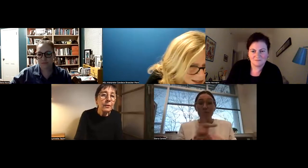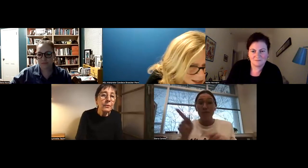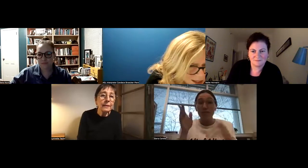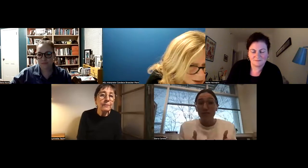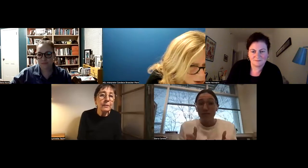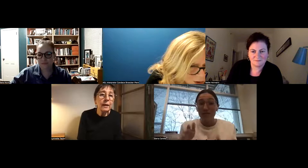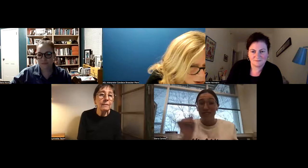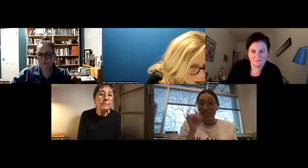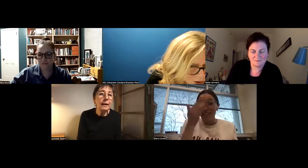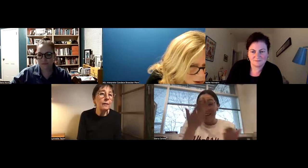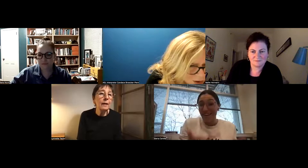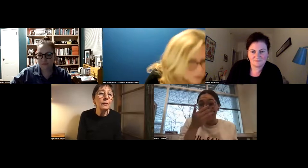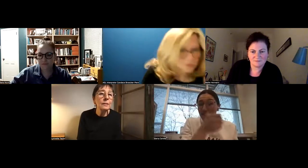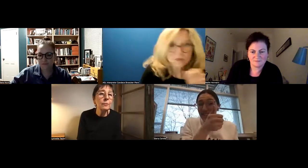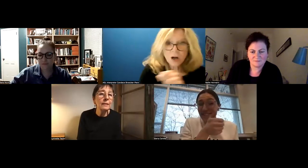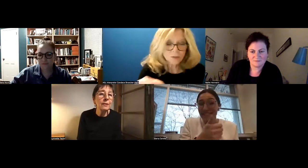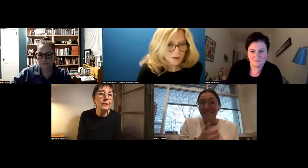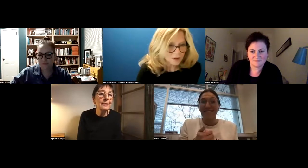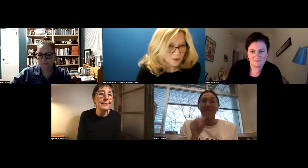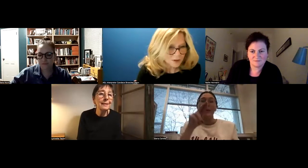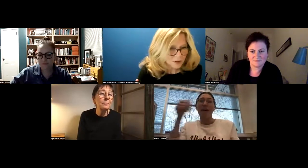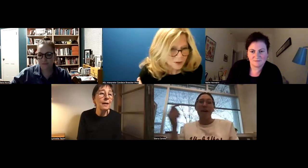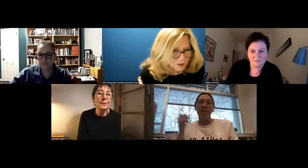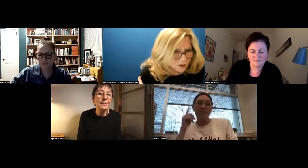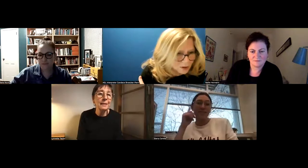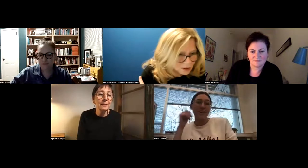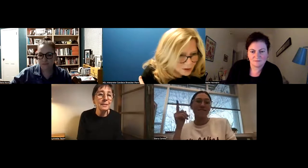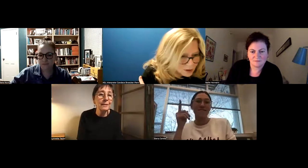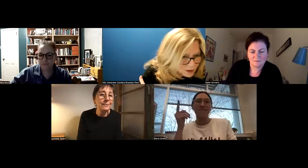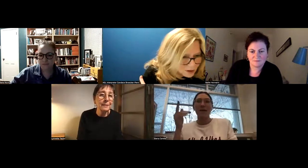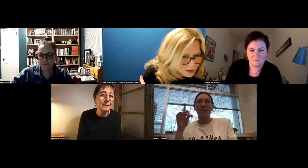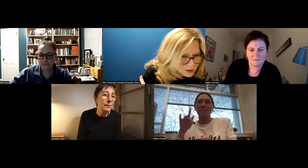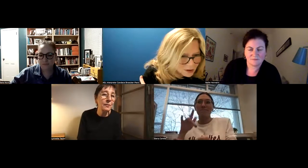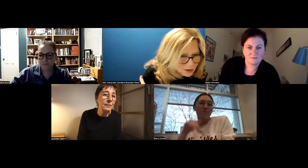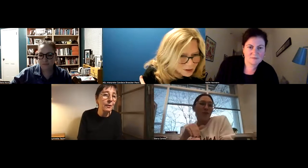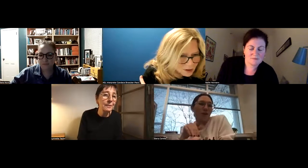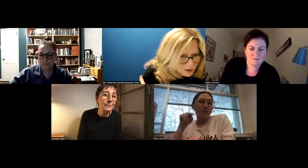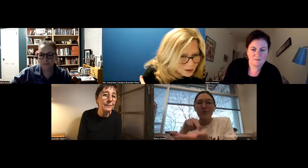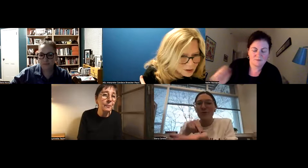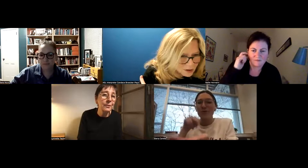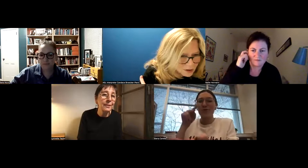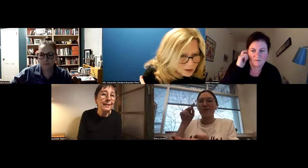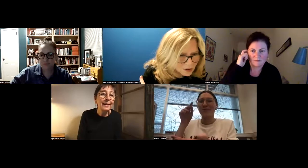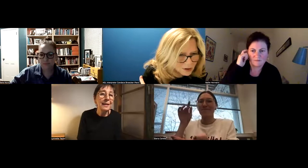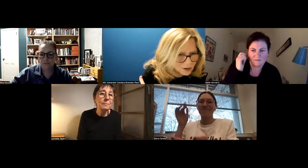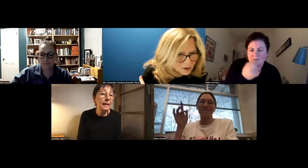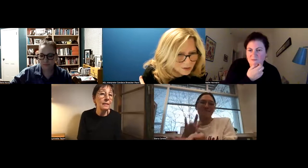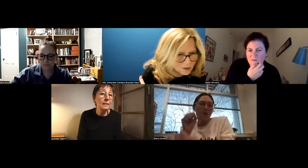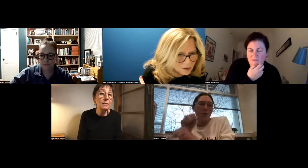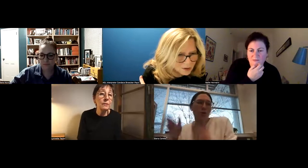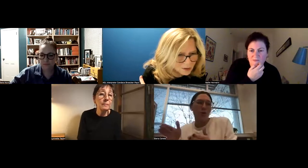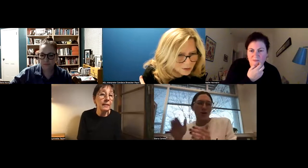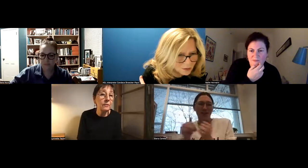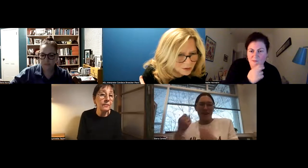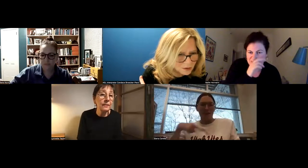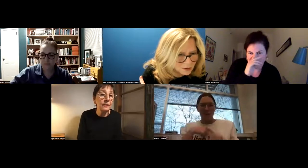I'm wondering if you have, how you could support deaf artists, artists like yourself, because there are other deaf artists around the world, and